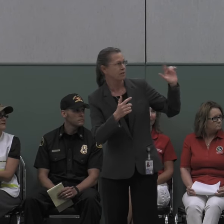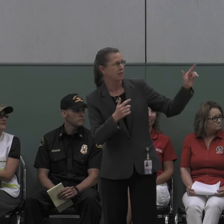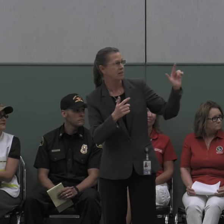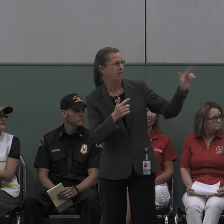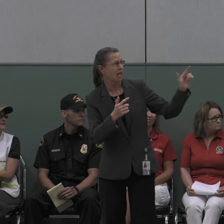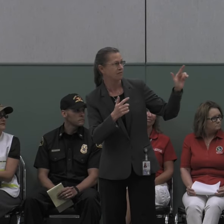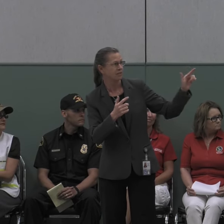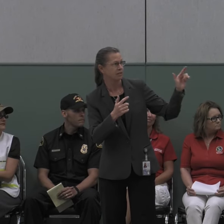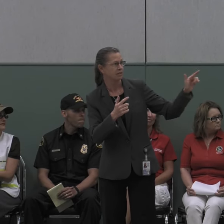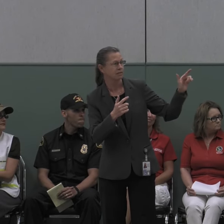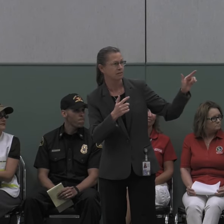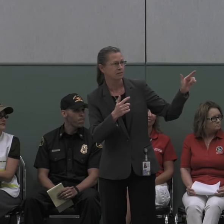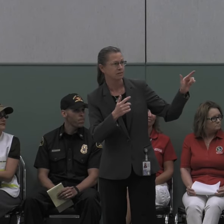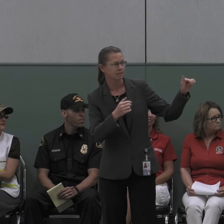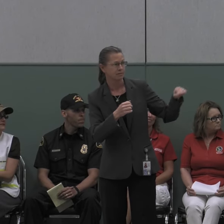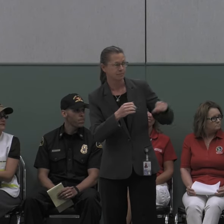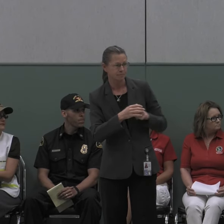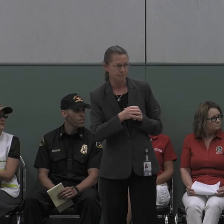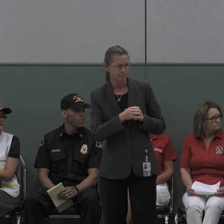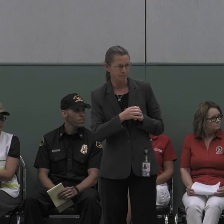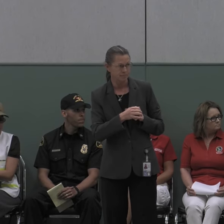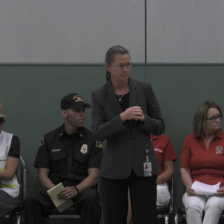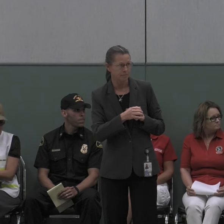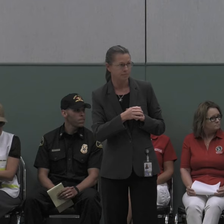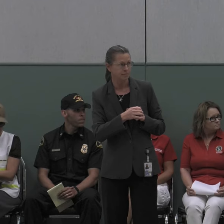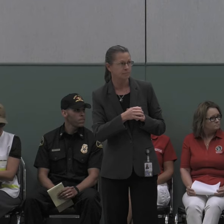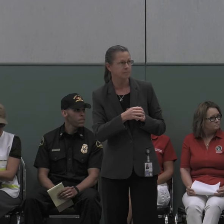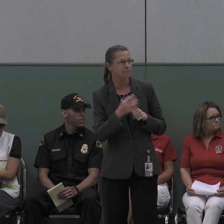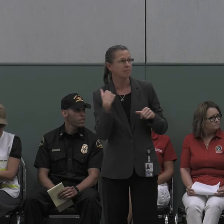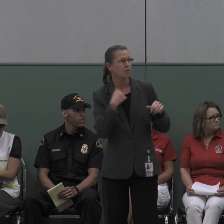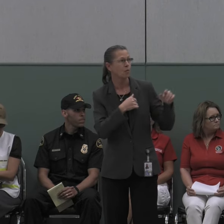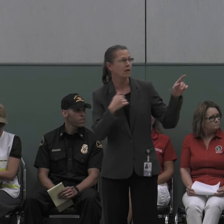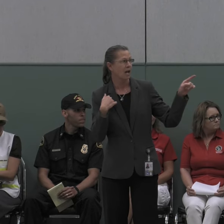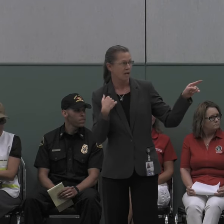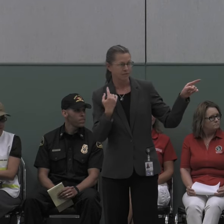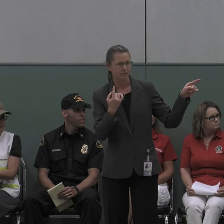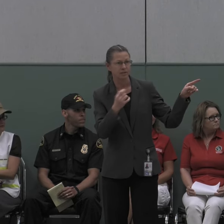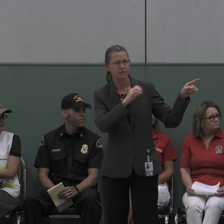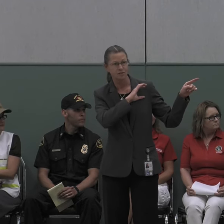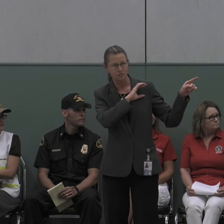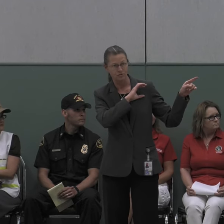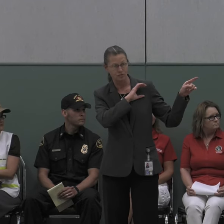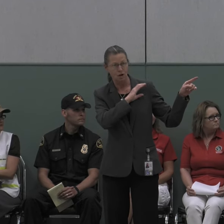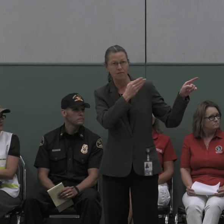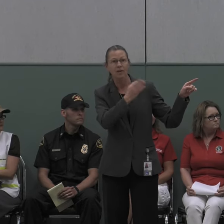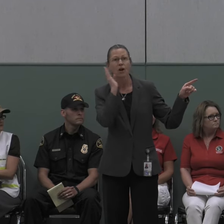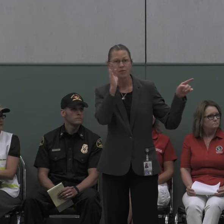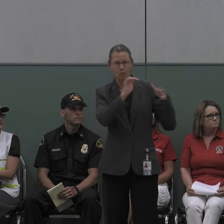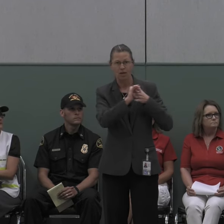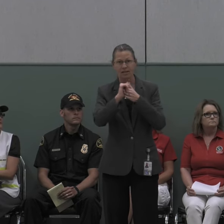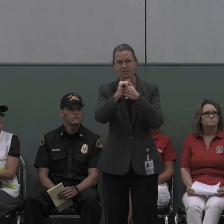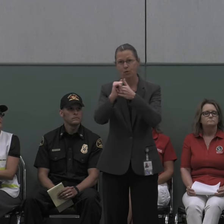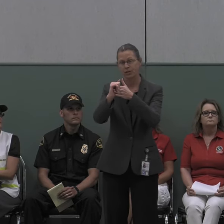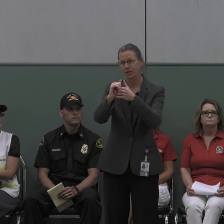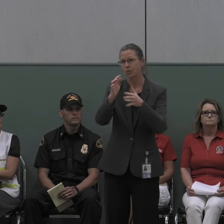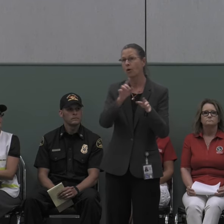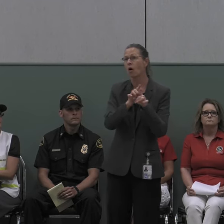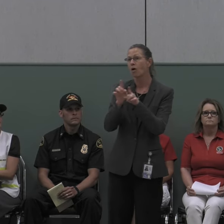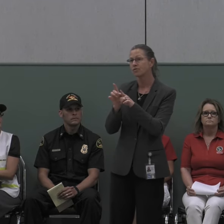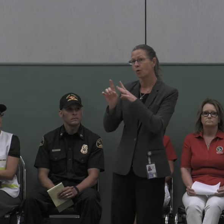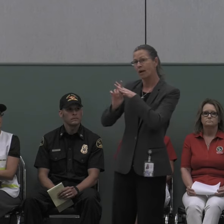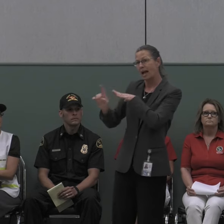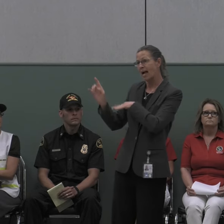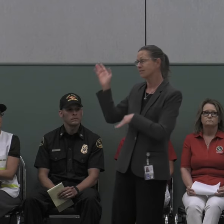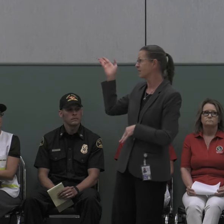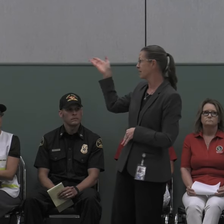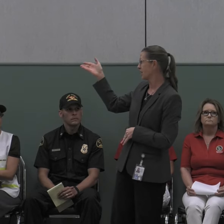You're continuing. You're my left, you're right. We have SO on that side. They will be escorting you on there. We also have exiting right